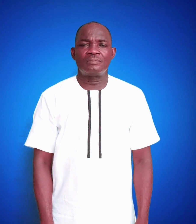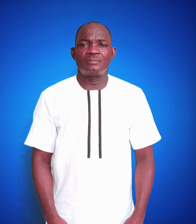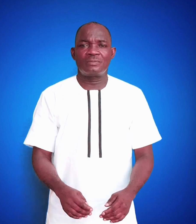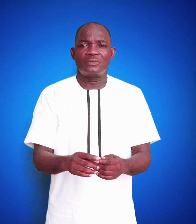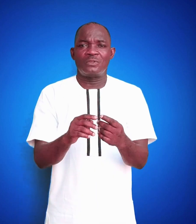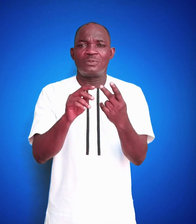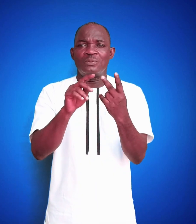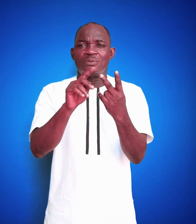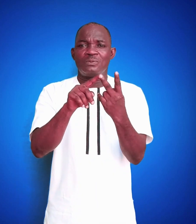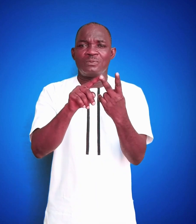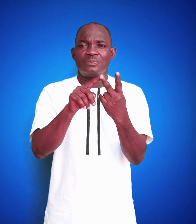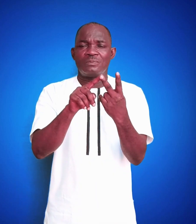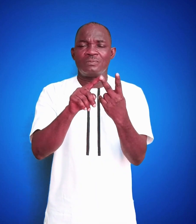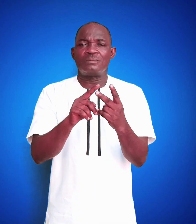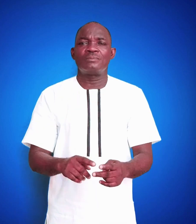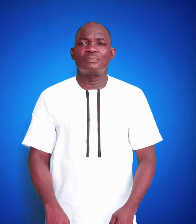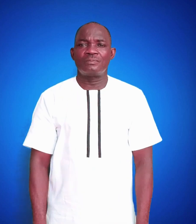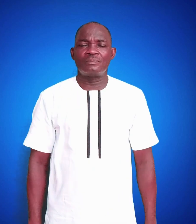2.